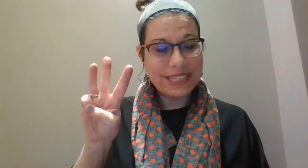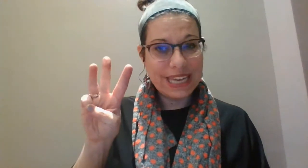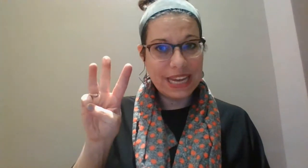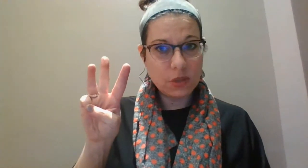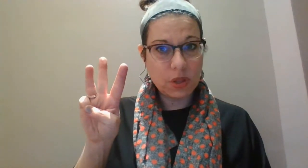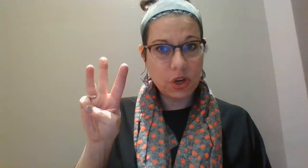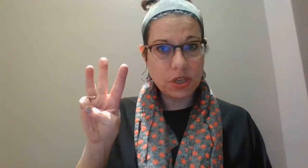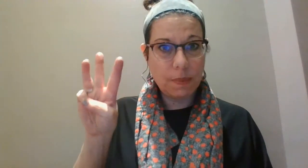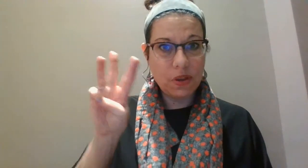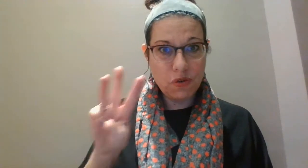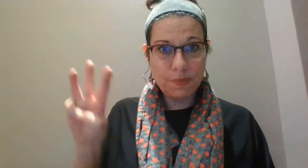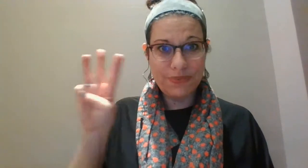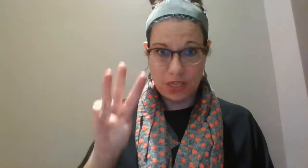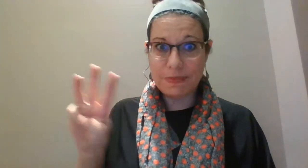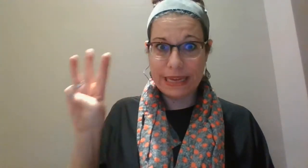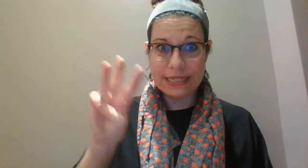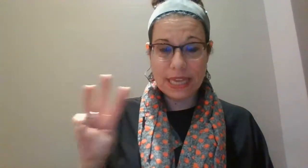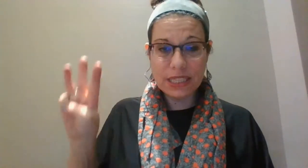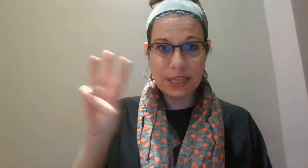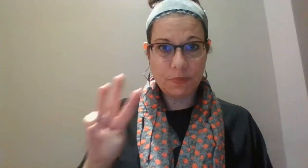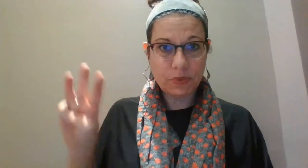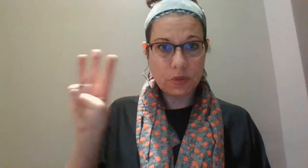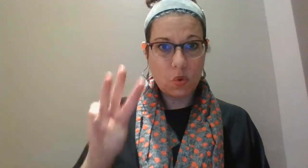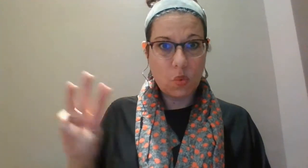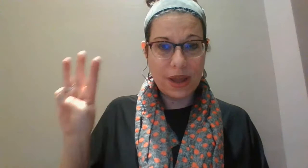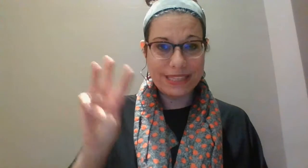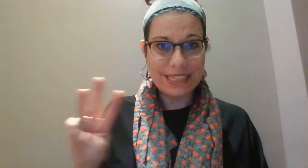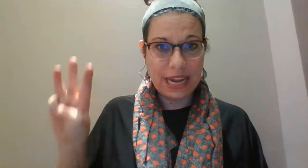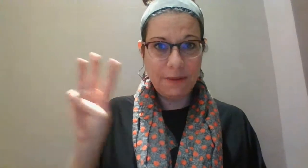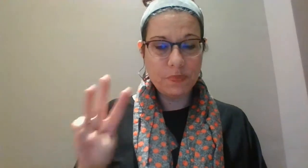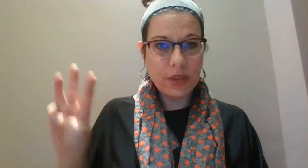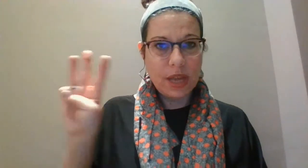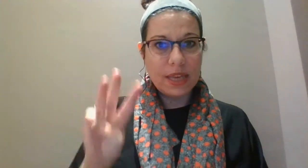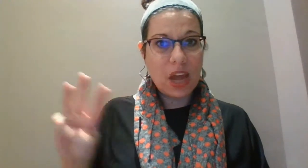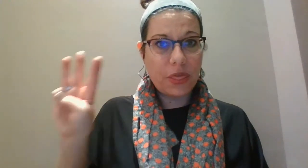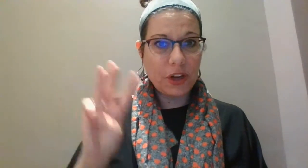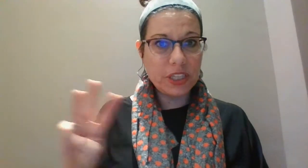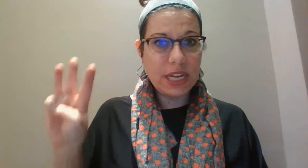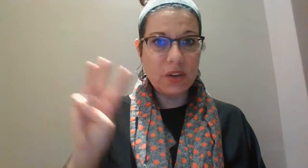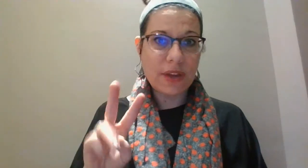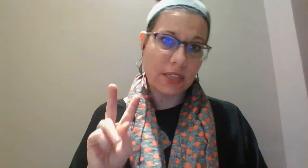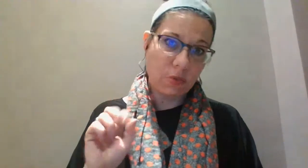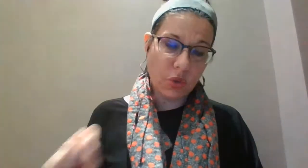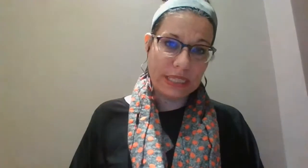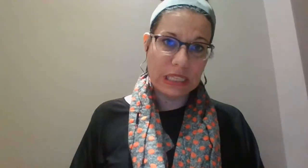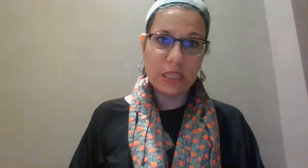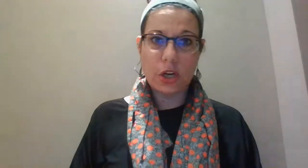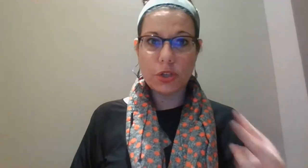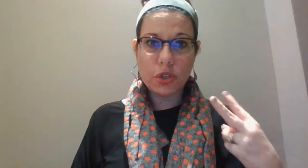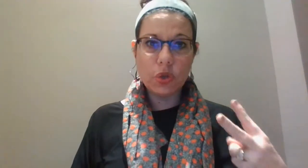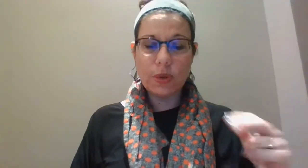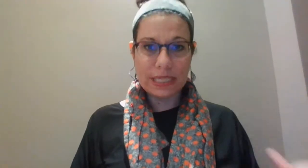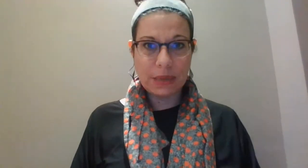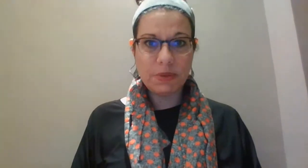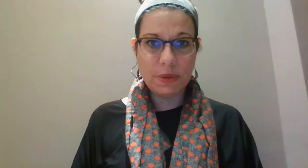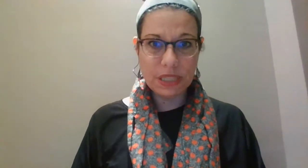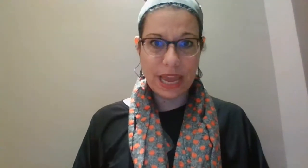Wednesday is with your W. Is this making sense? Wednesday. Now, Thursday, you've got some choices. There are 2 acceptable